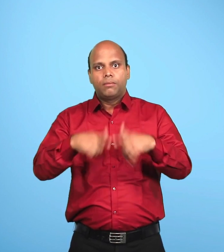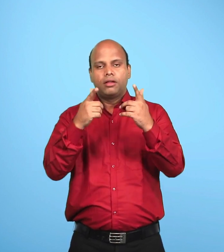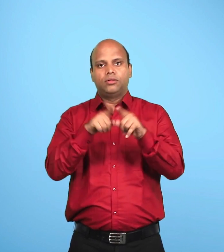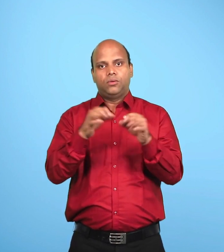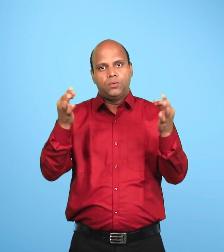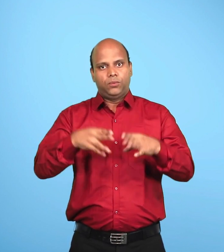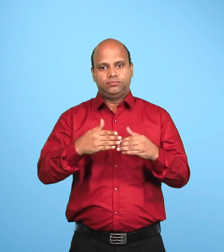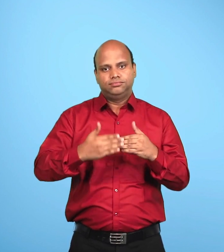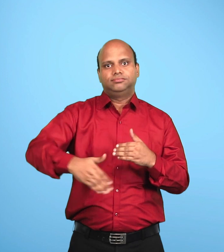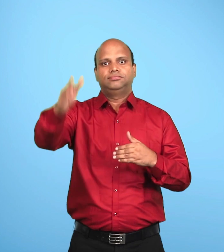seeds.